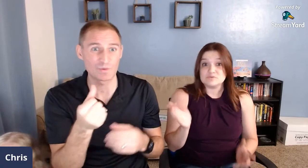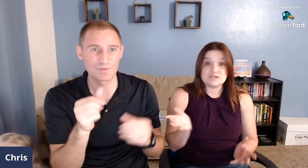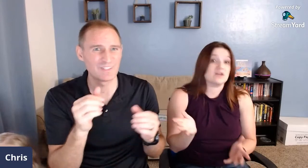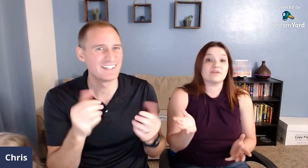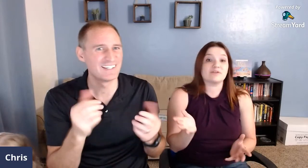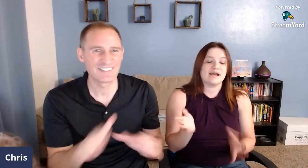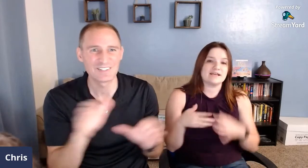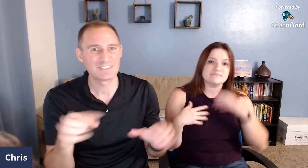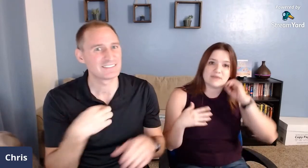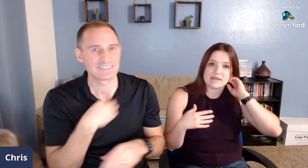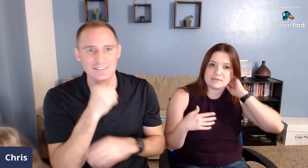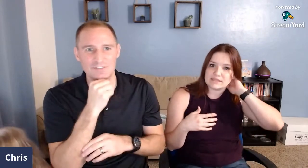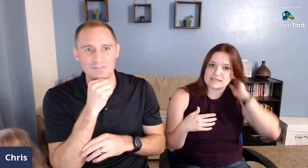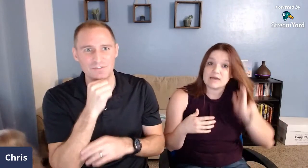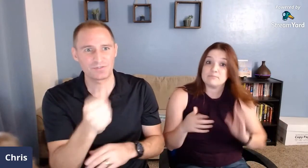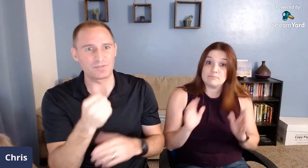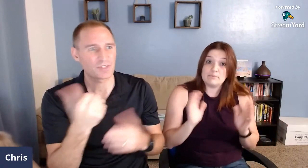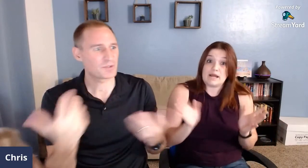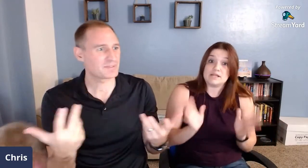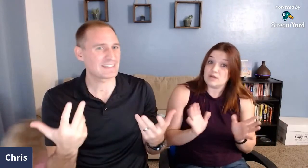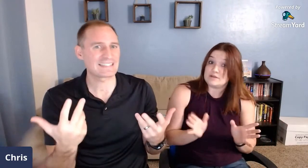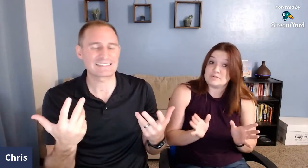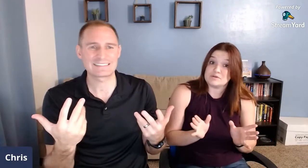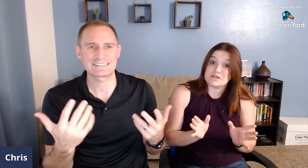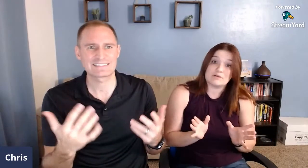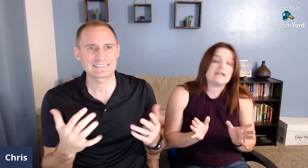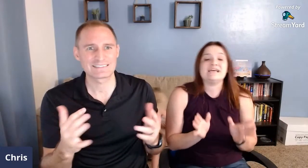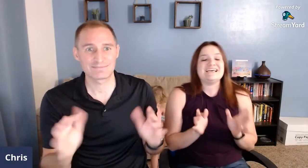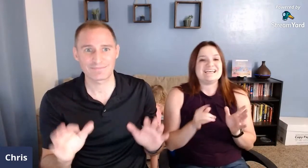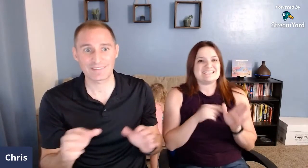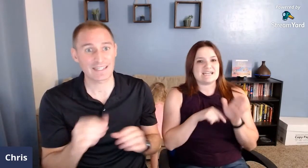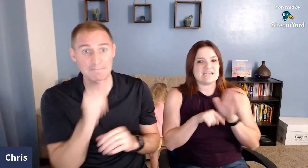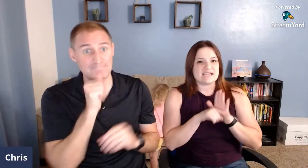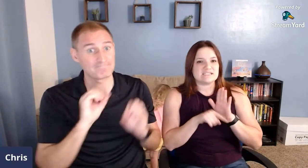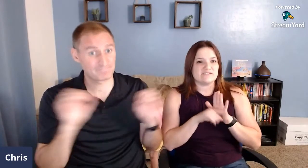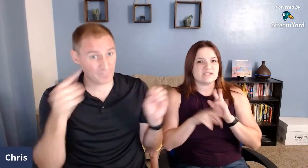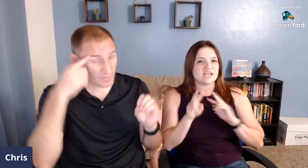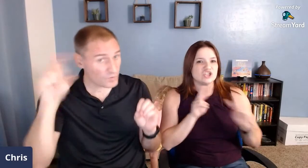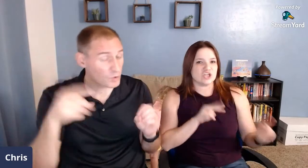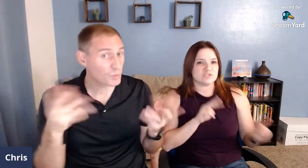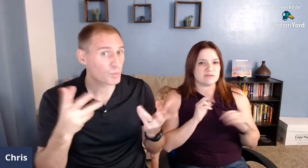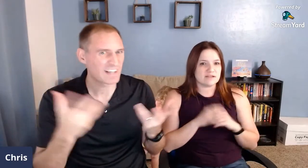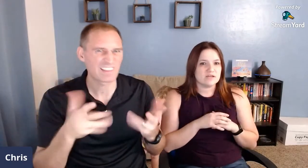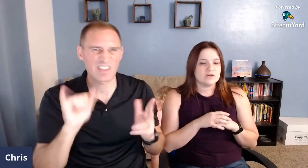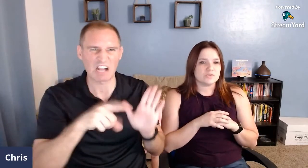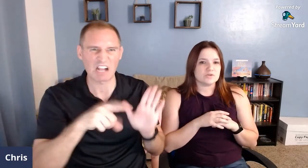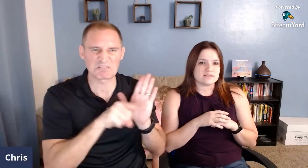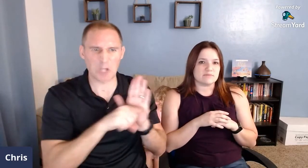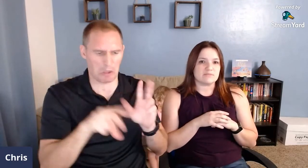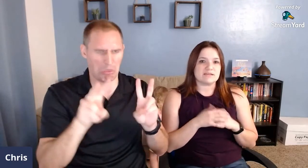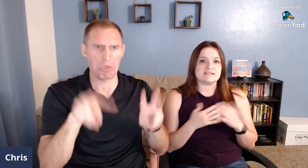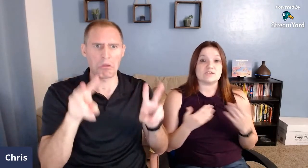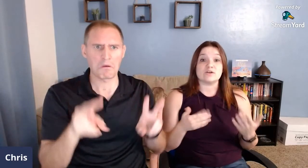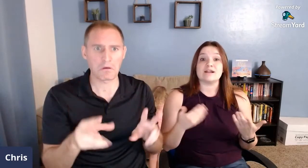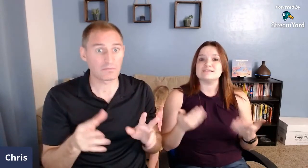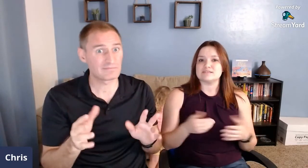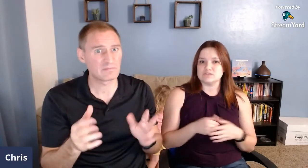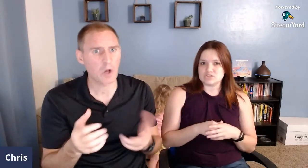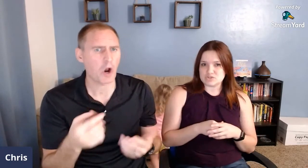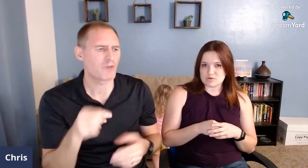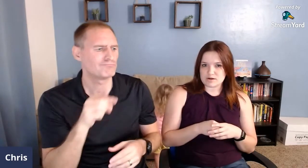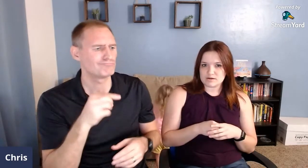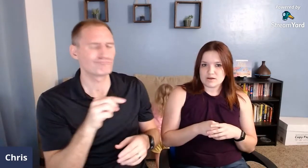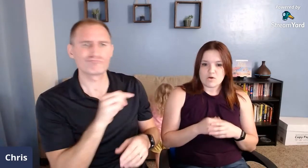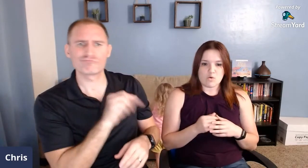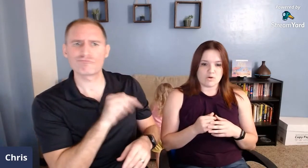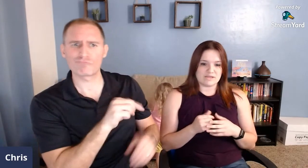we don't tolerate, I hate being like that, but we don't tolerate it, is that negativity and that judgment towards somebody because they're not as skilled